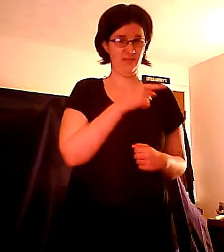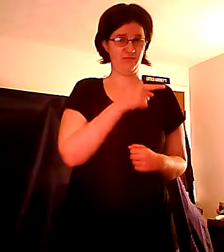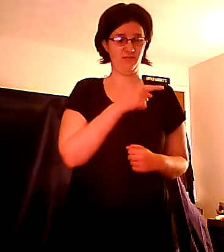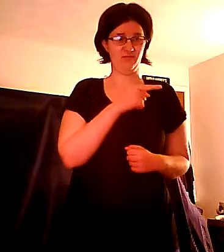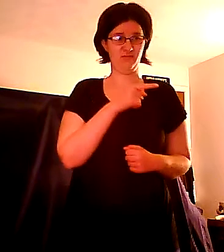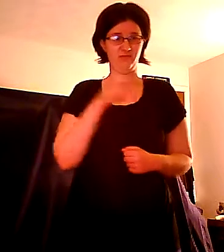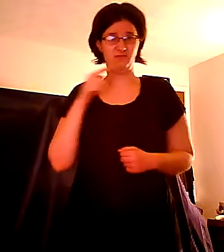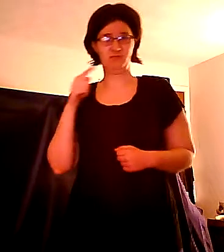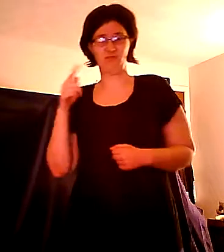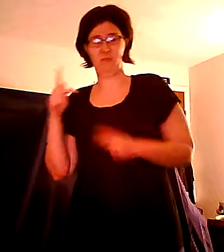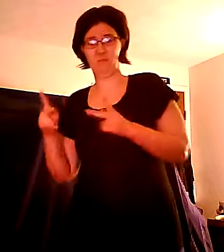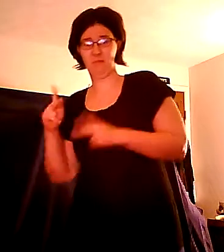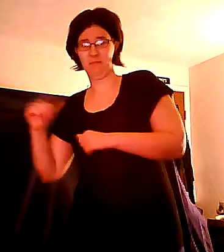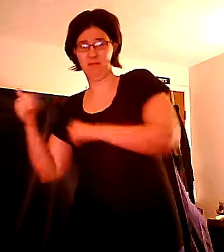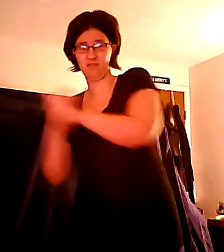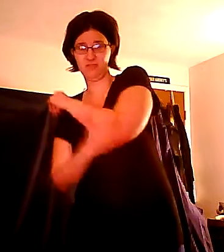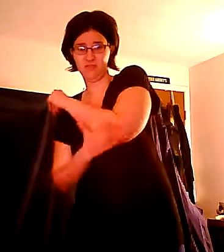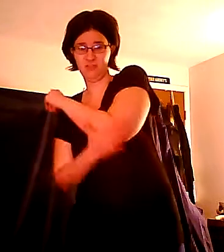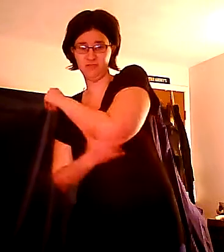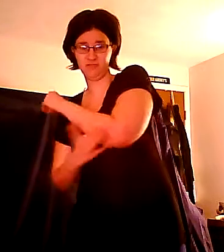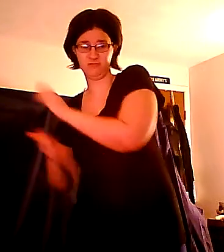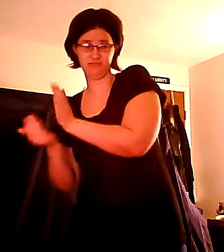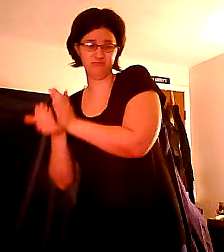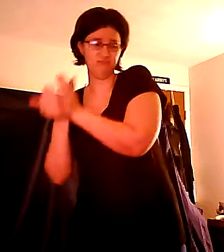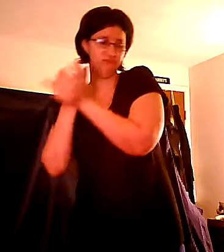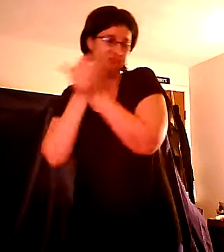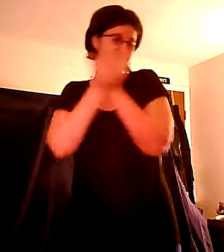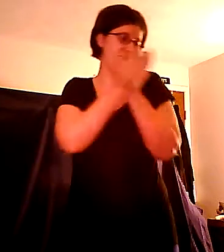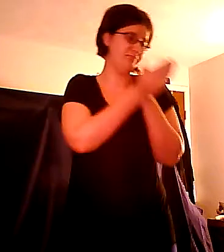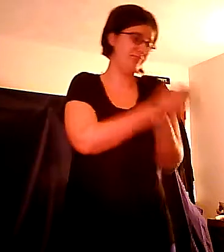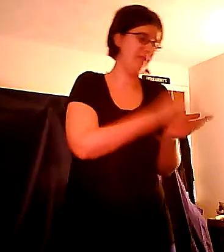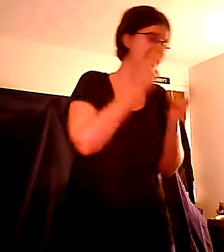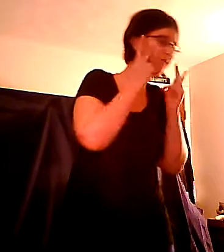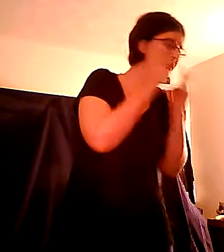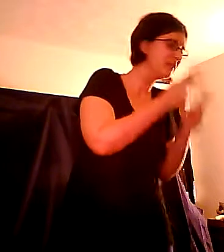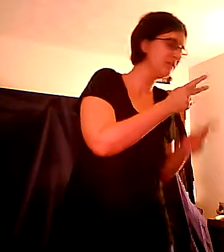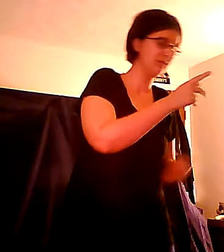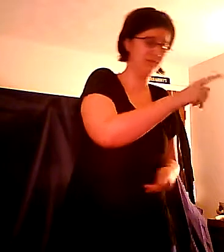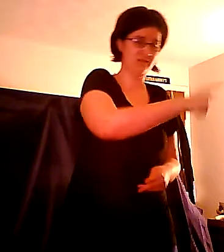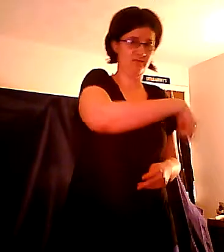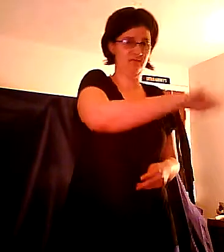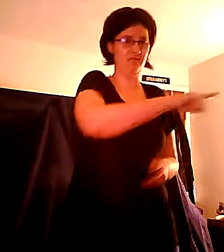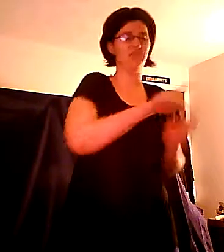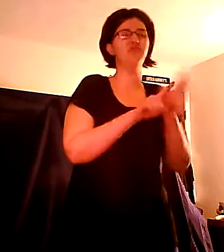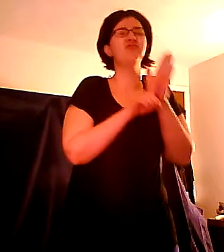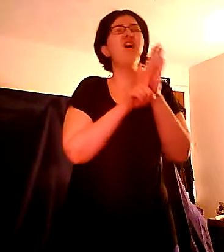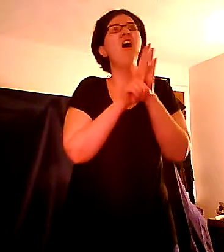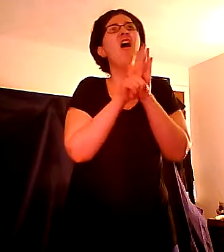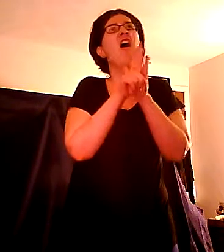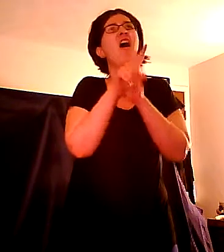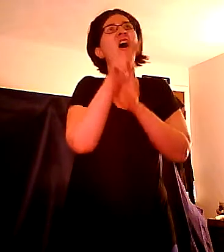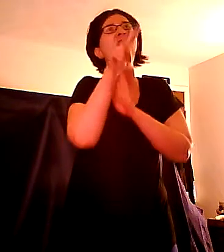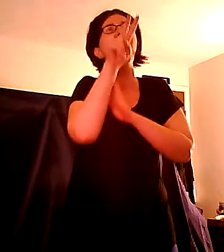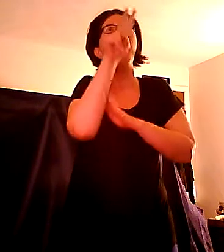people at home, they jump high, they wear red, and they kill